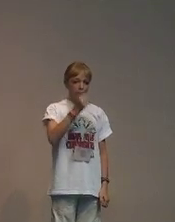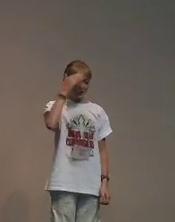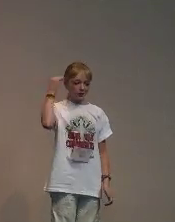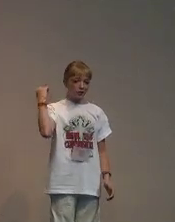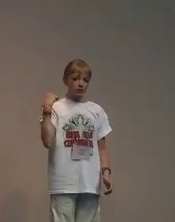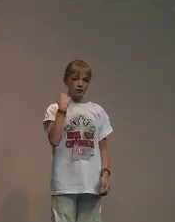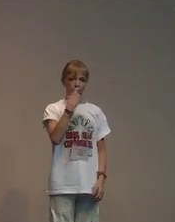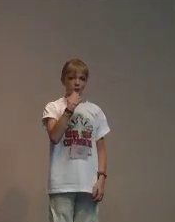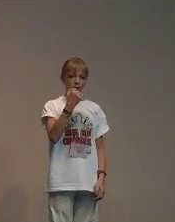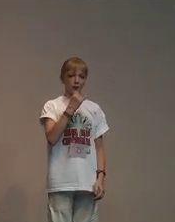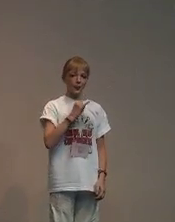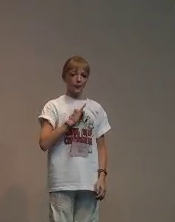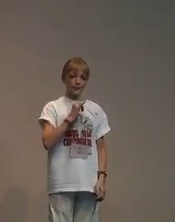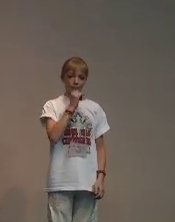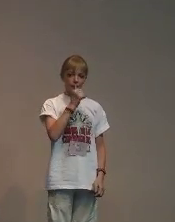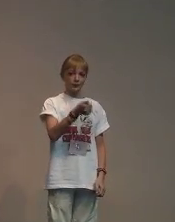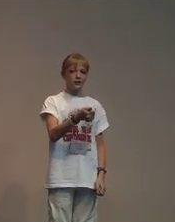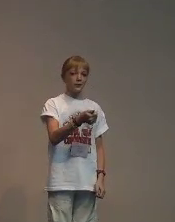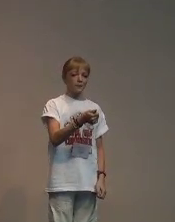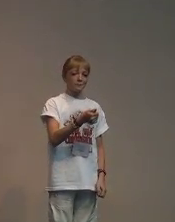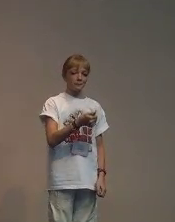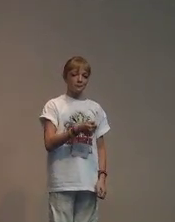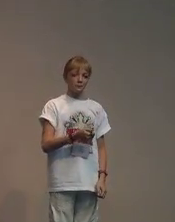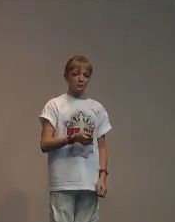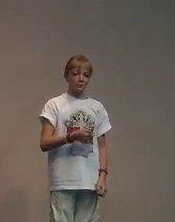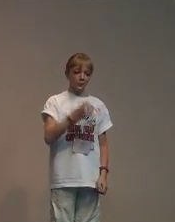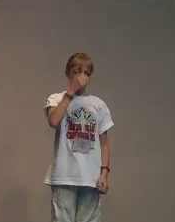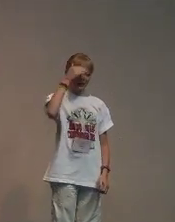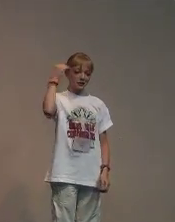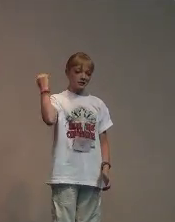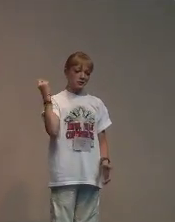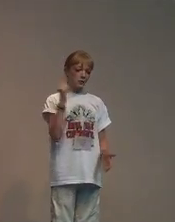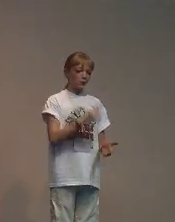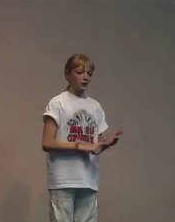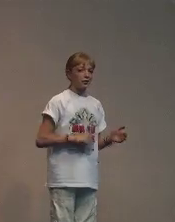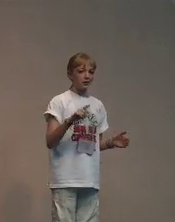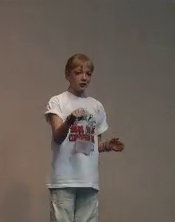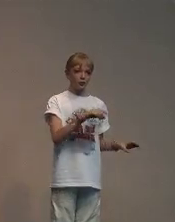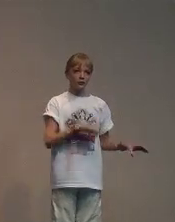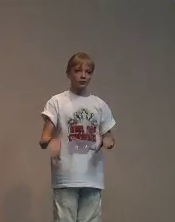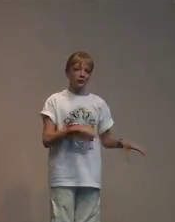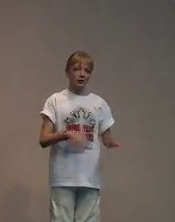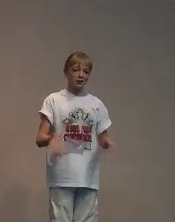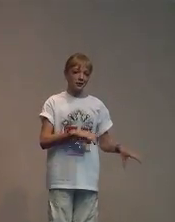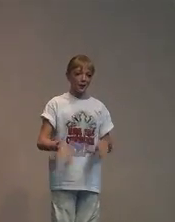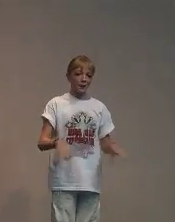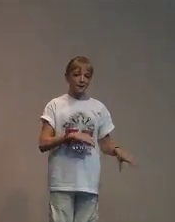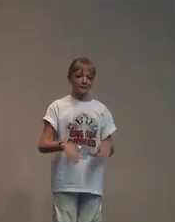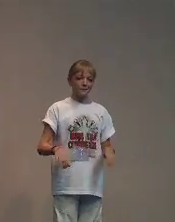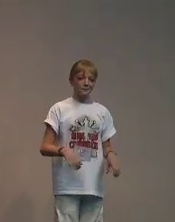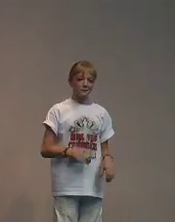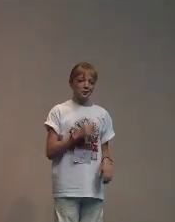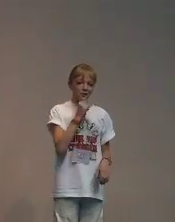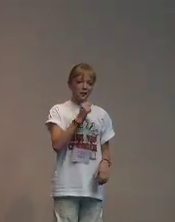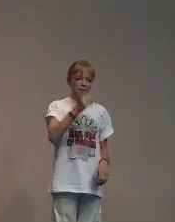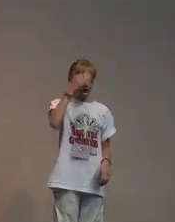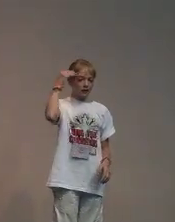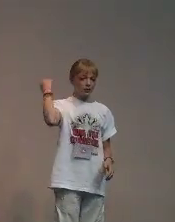because of who I am, but because of what you've done Not because